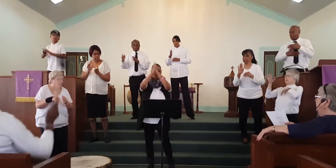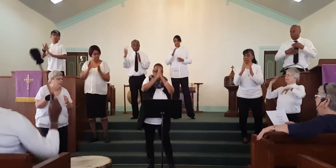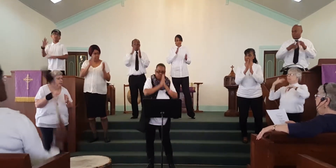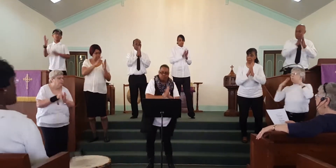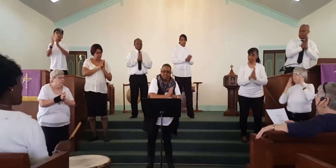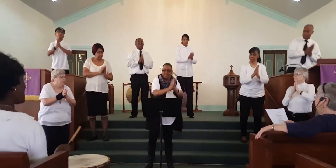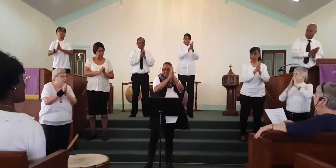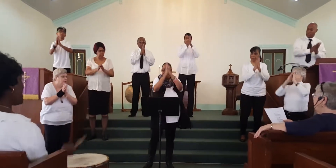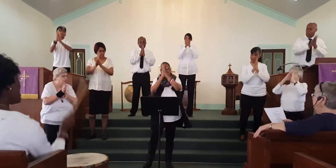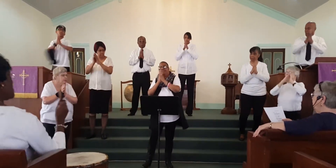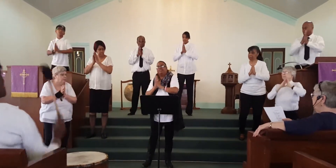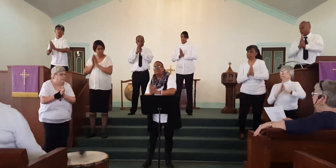medicine in a prayer room.